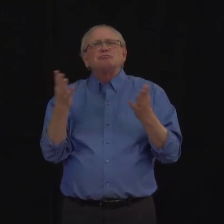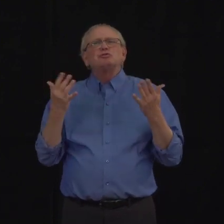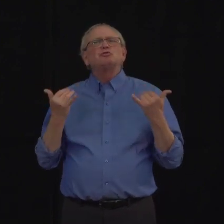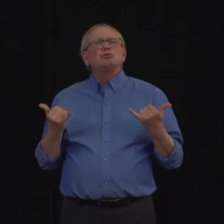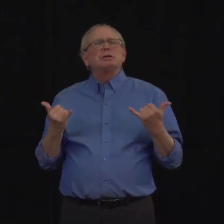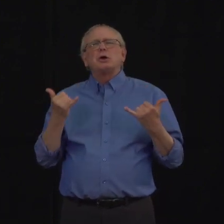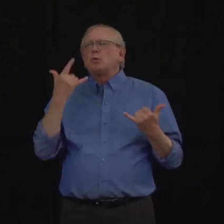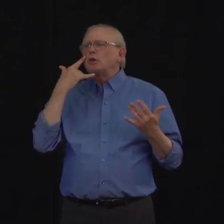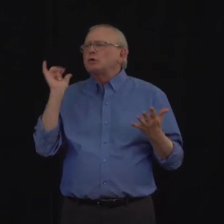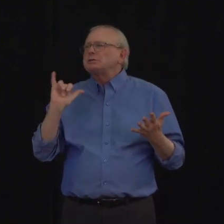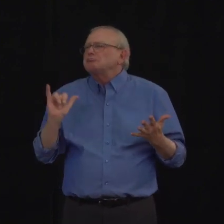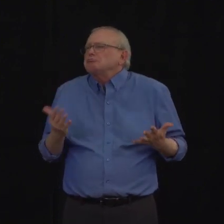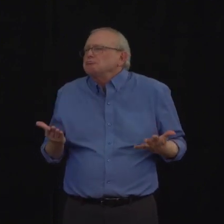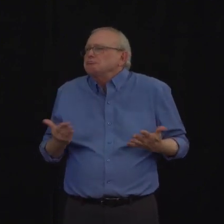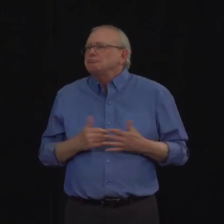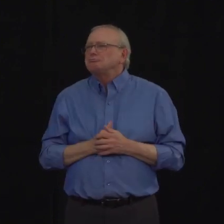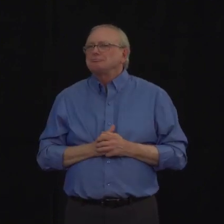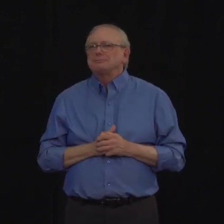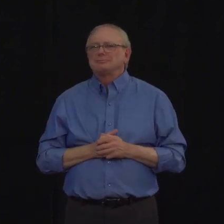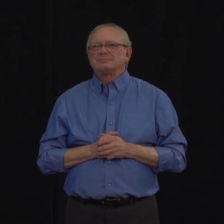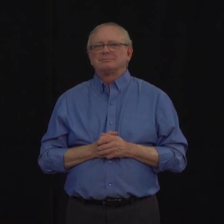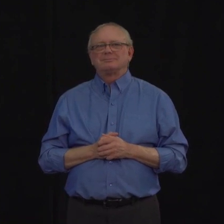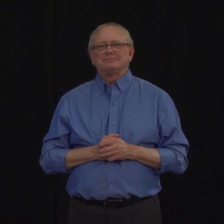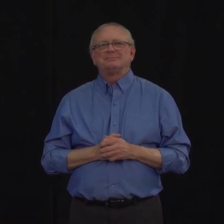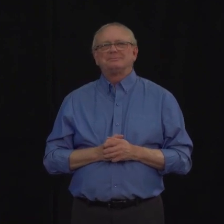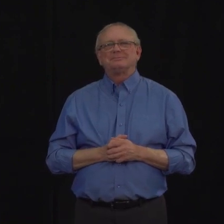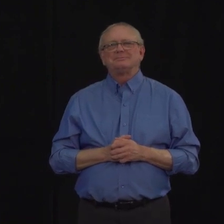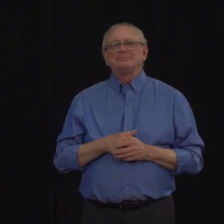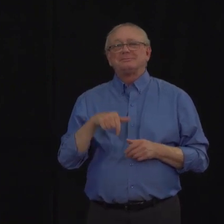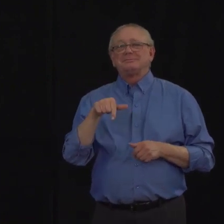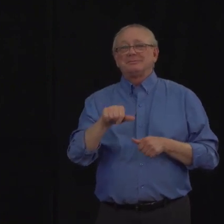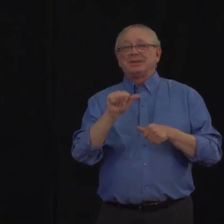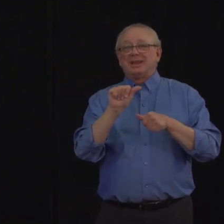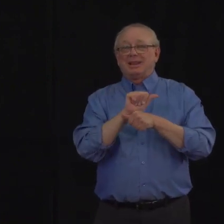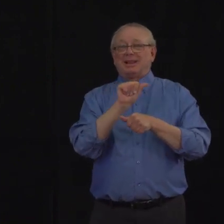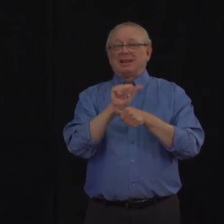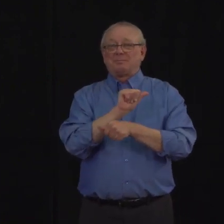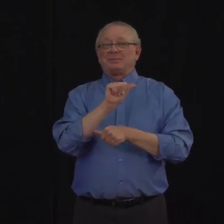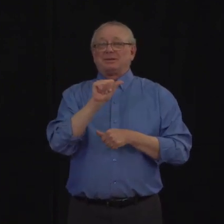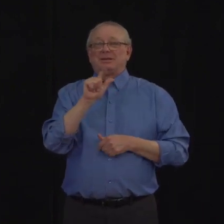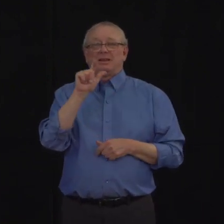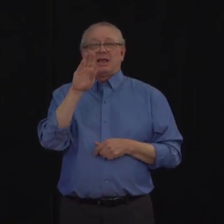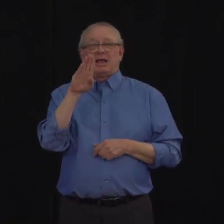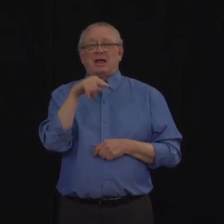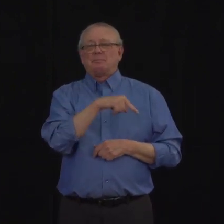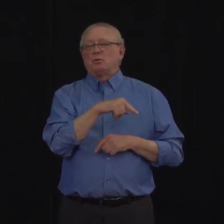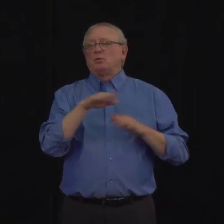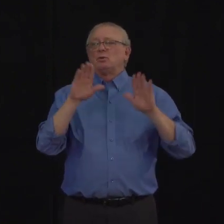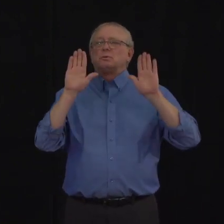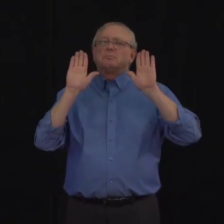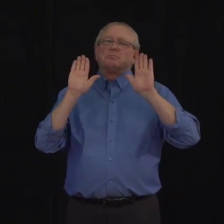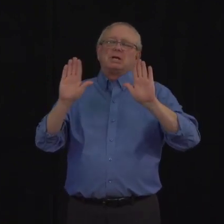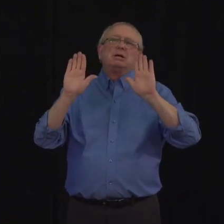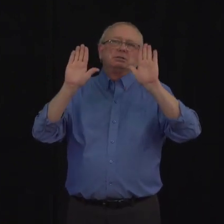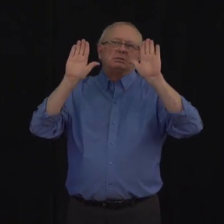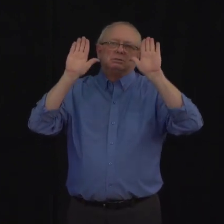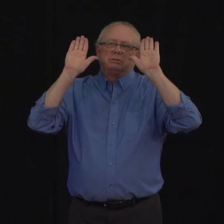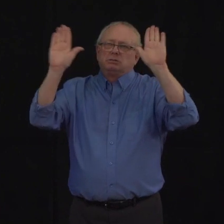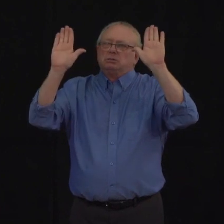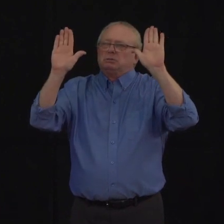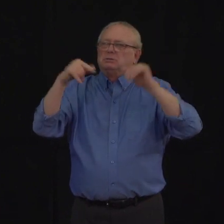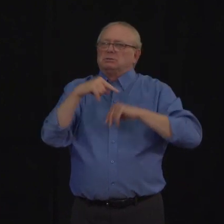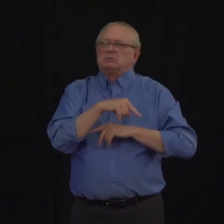Our lab has done amazing work at ensuring that we have the capacity to meet all of our current testing demand. And